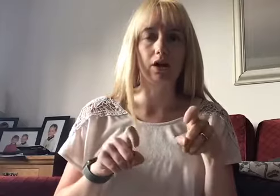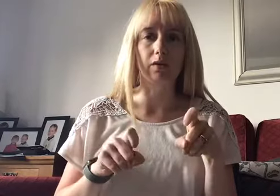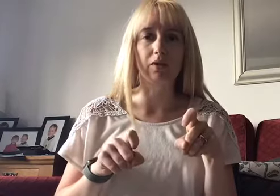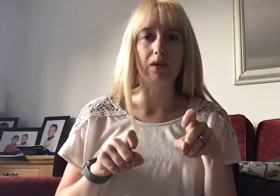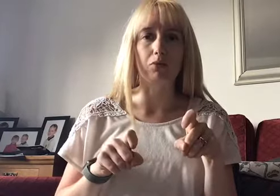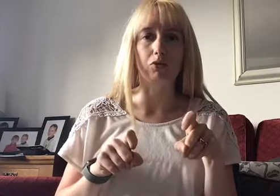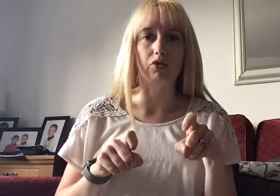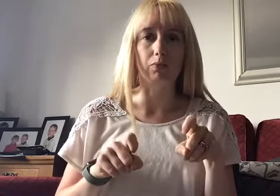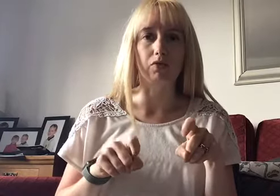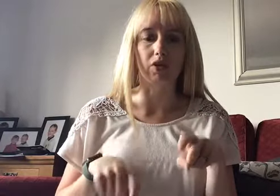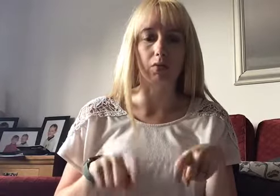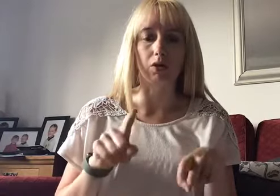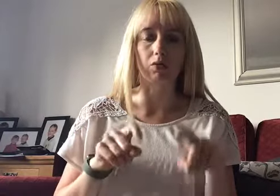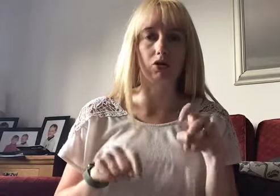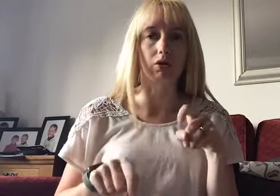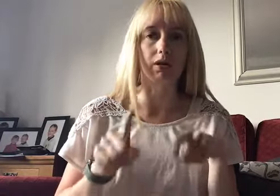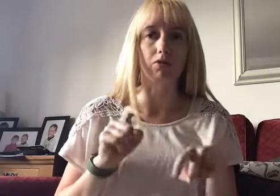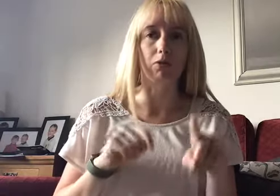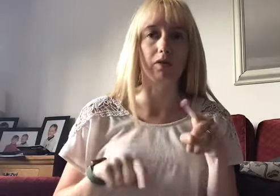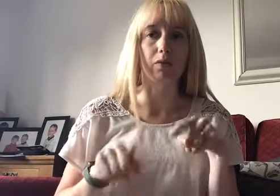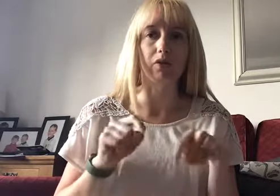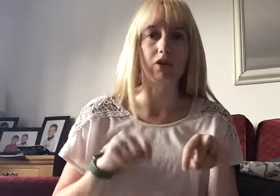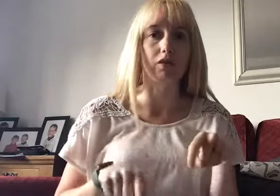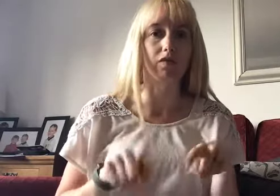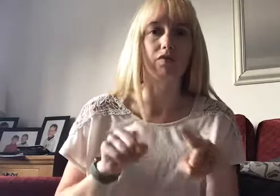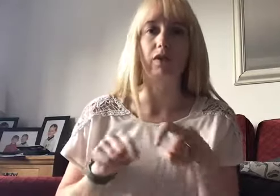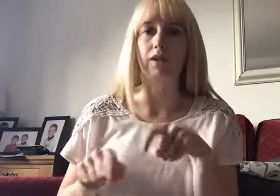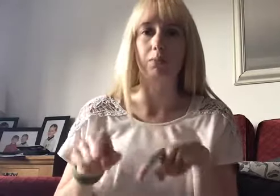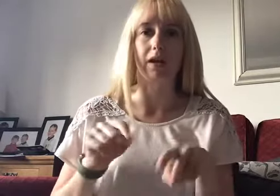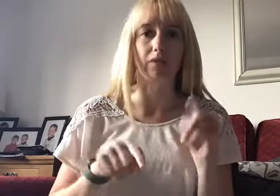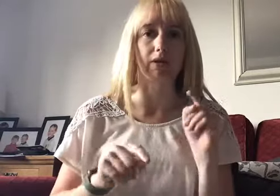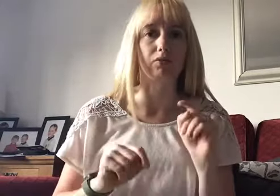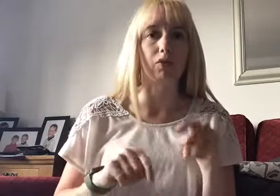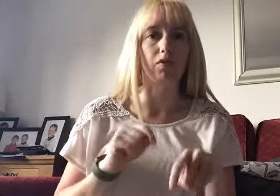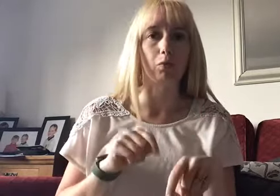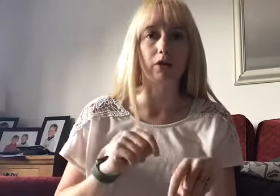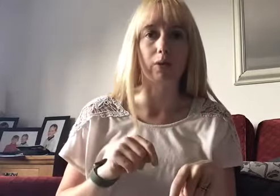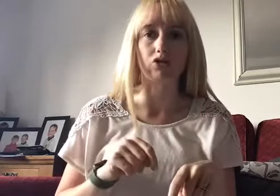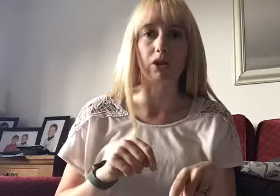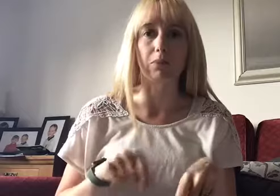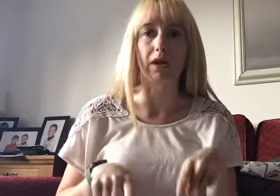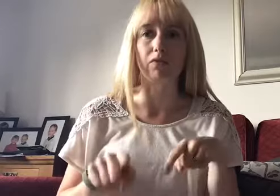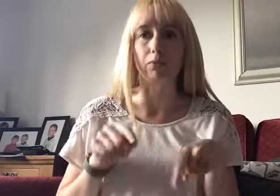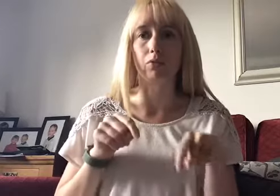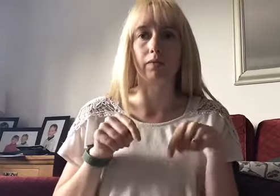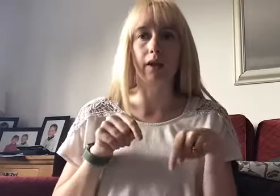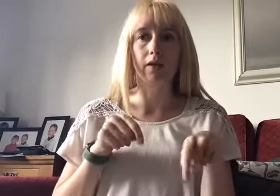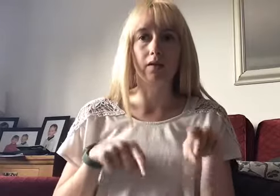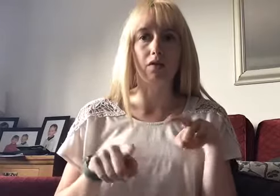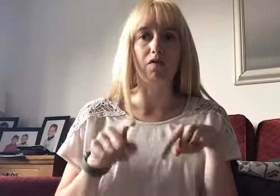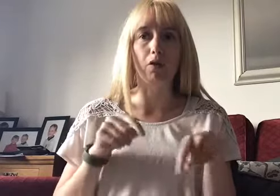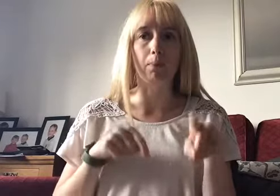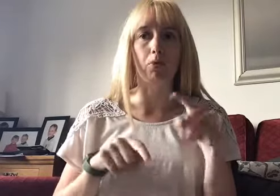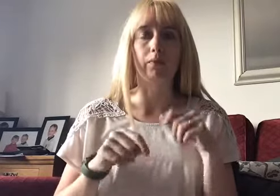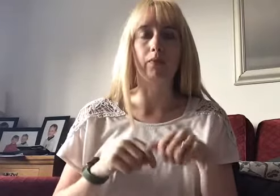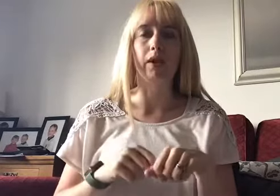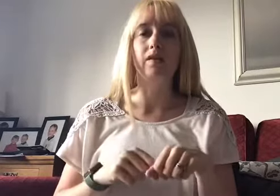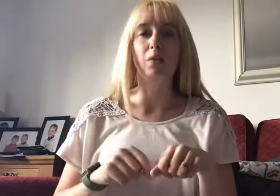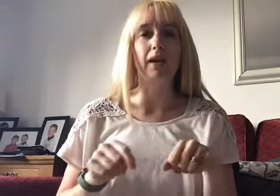was a game called Sabutio when I was younger, and that reminds me of it. You used to flick the players around rather than when you actually play football. So football. So again,